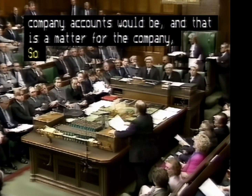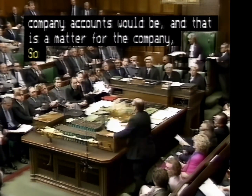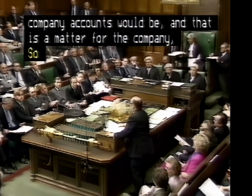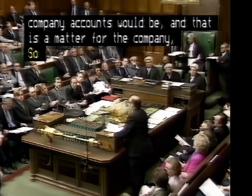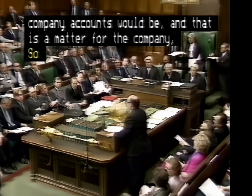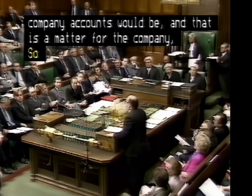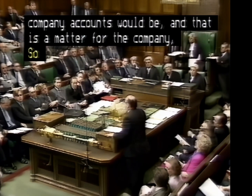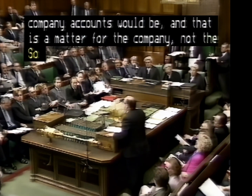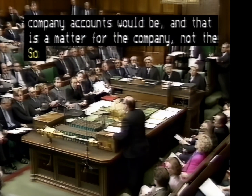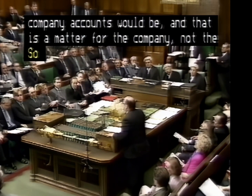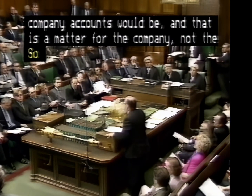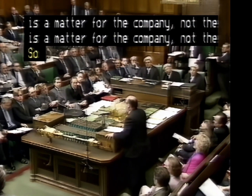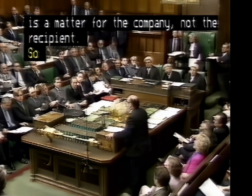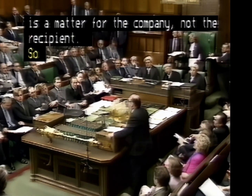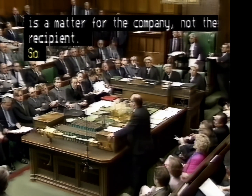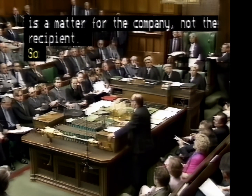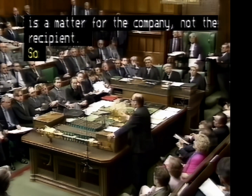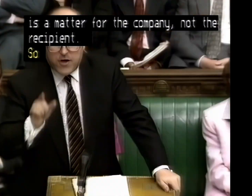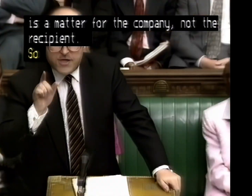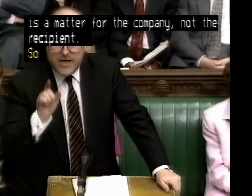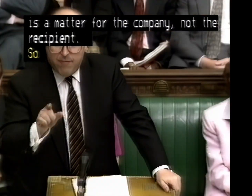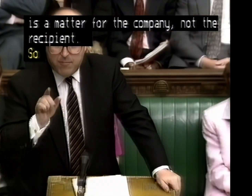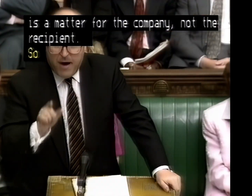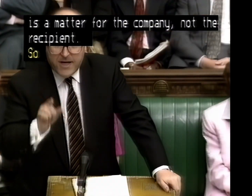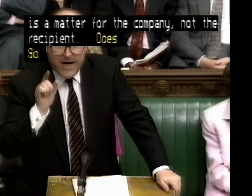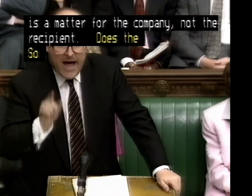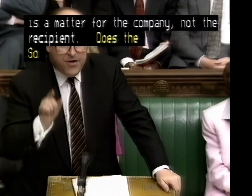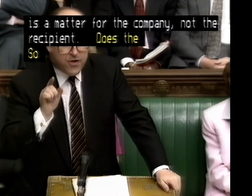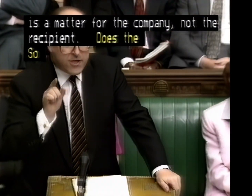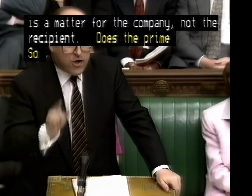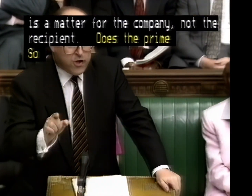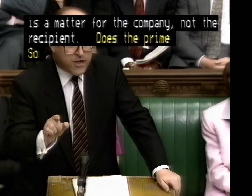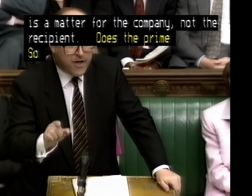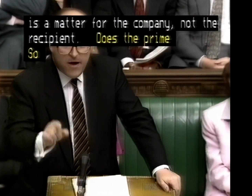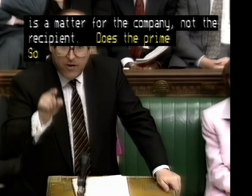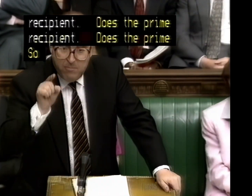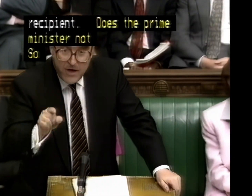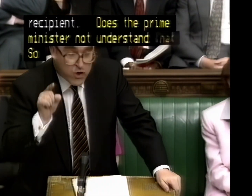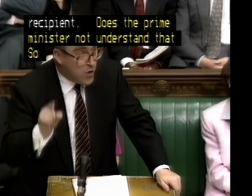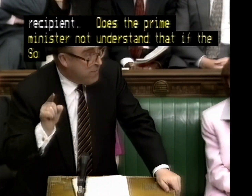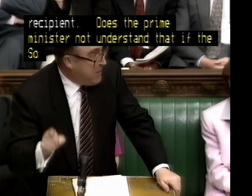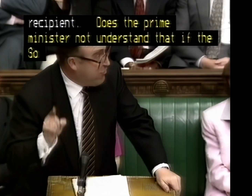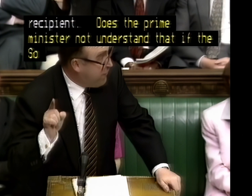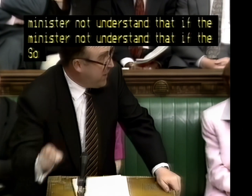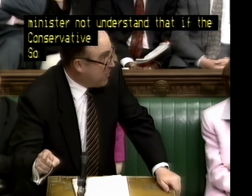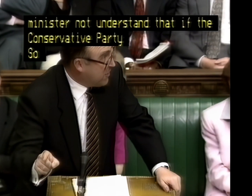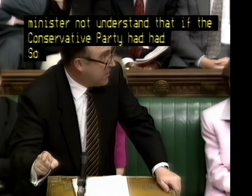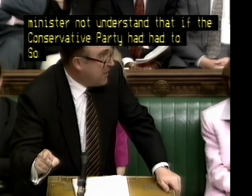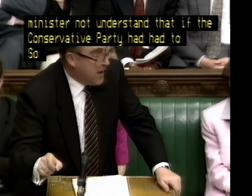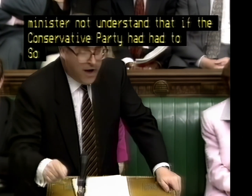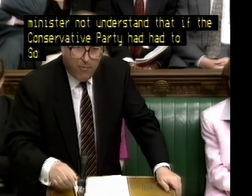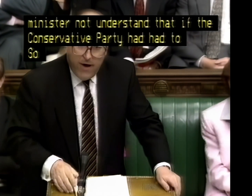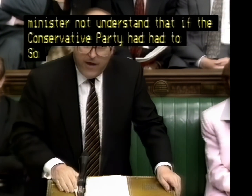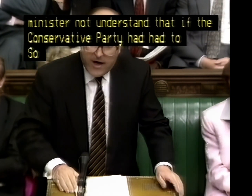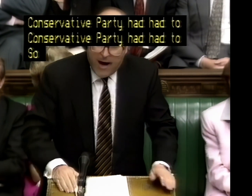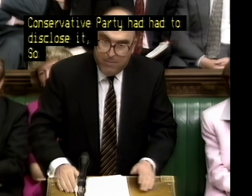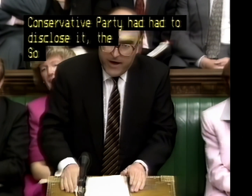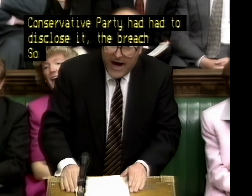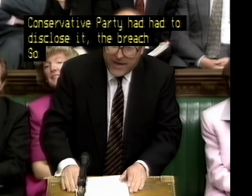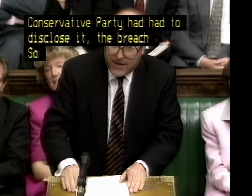But does the Prime Minister not understand that if the Conservative Party had to disclose it, the breach would have been revealed when the company acted